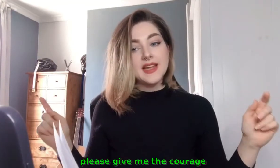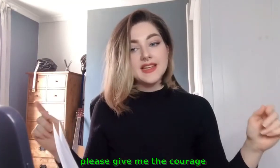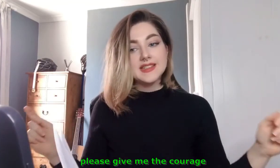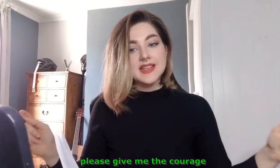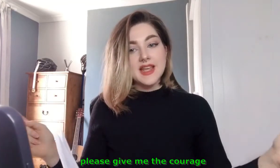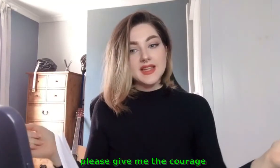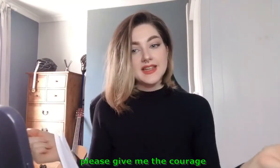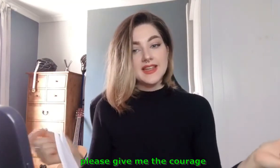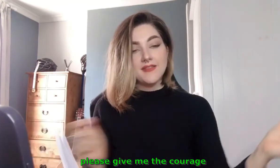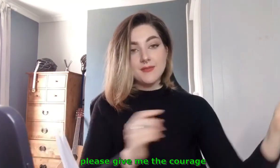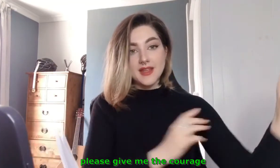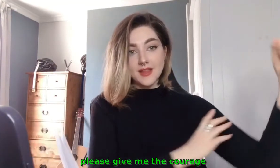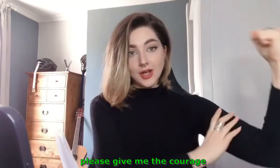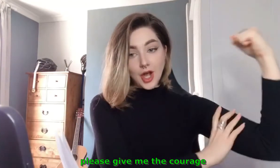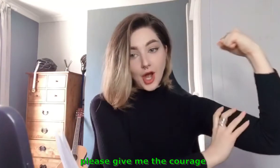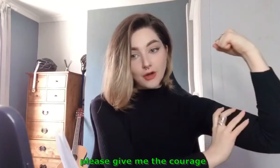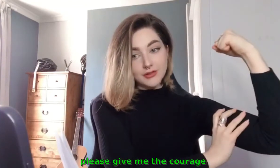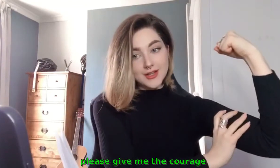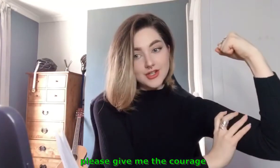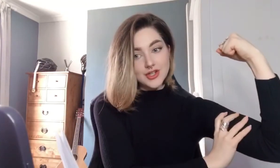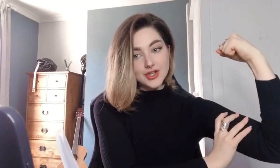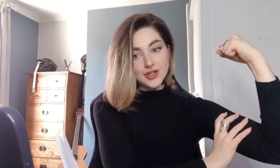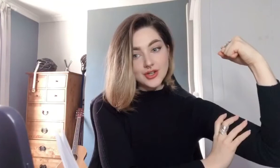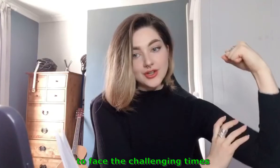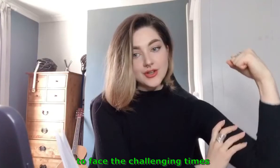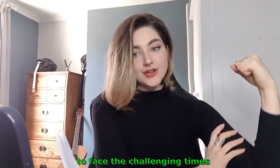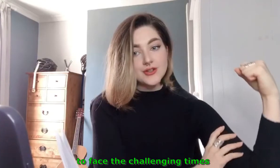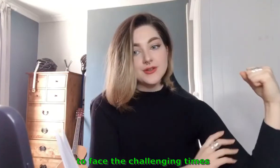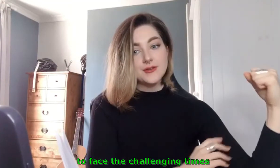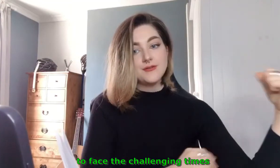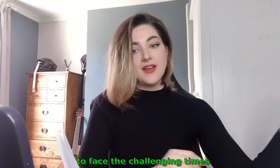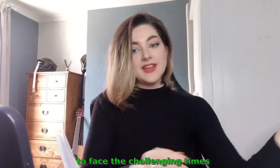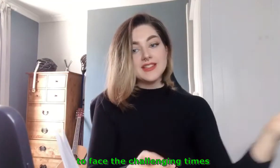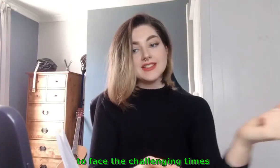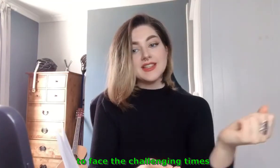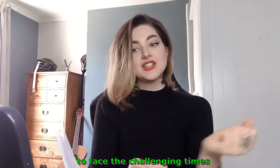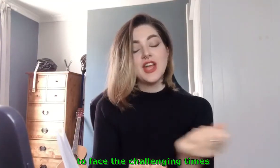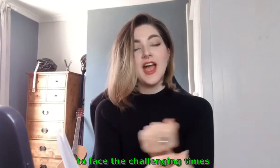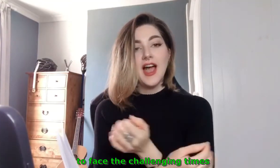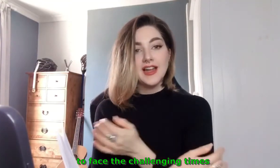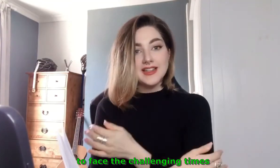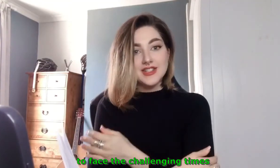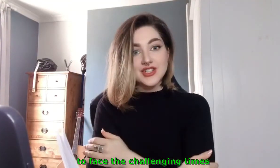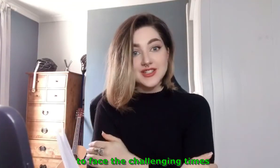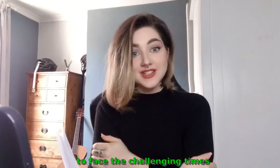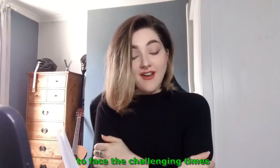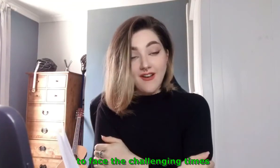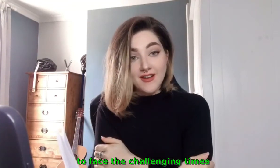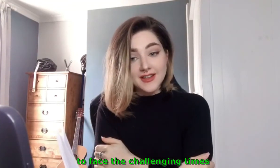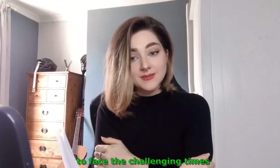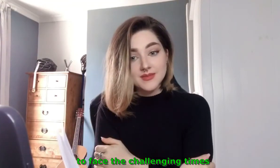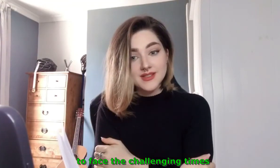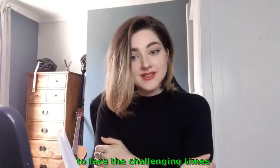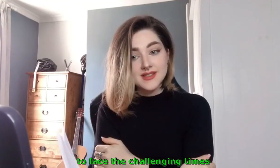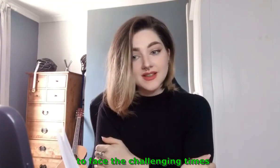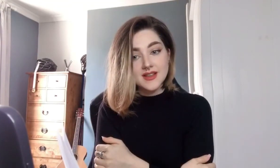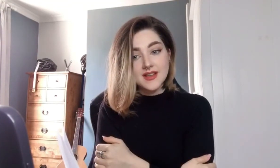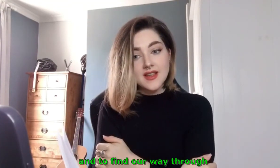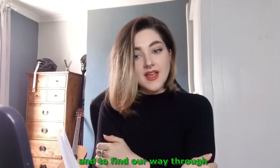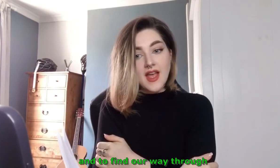please give me the courage to face the challenging times